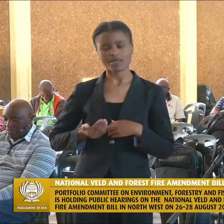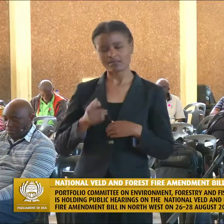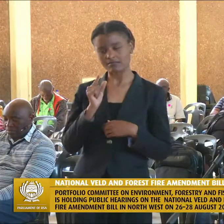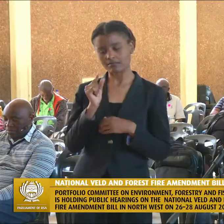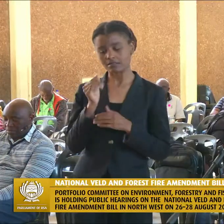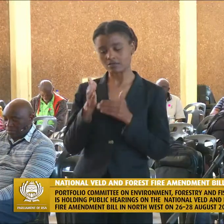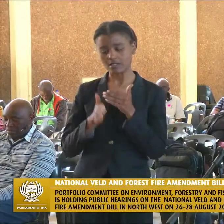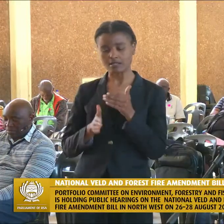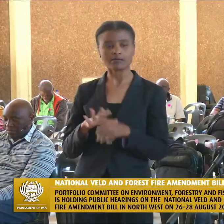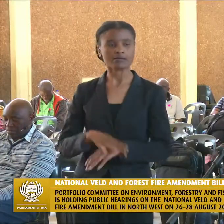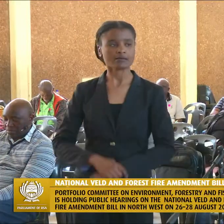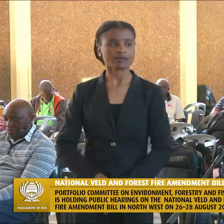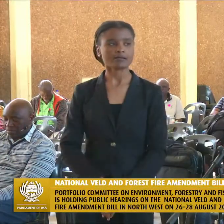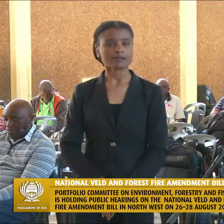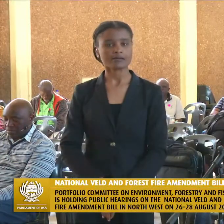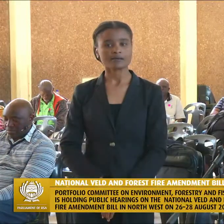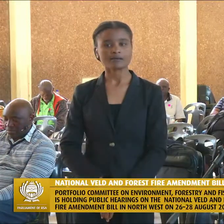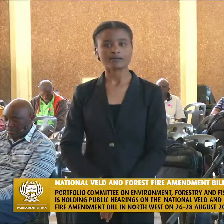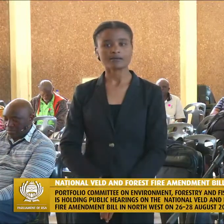month okay